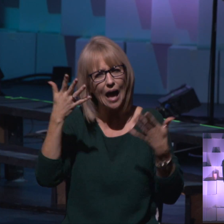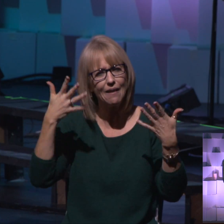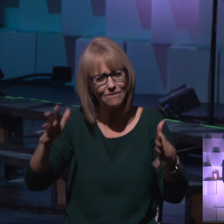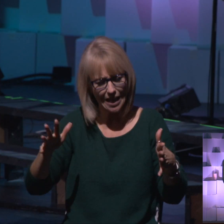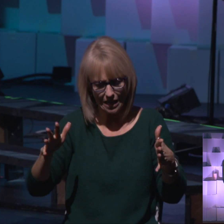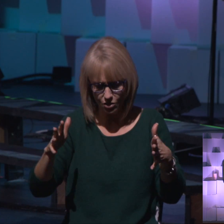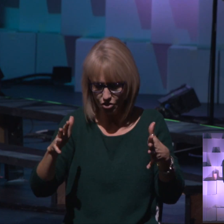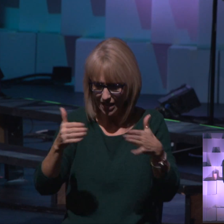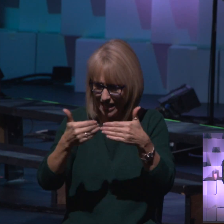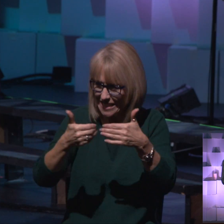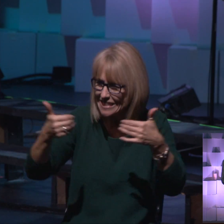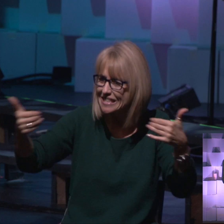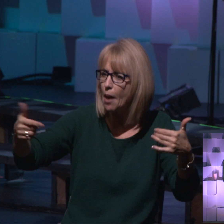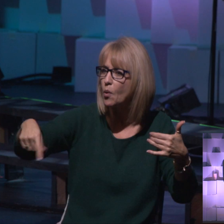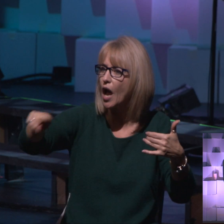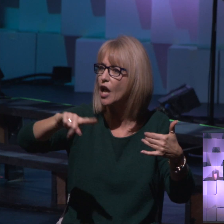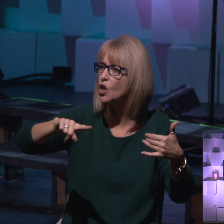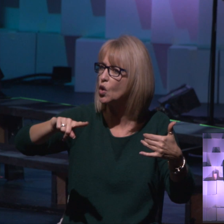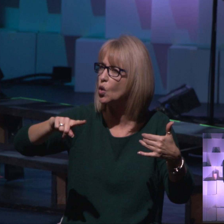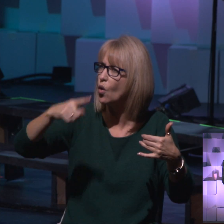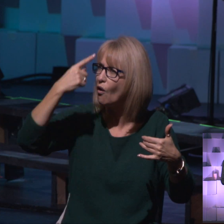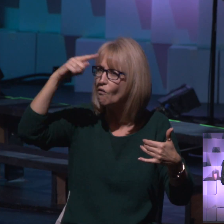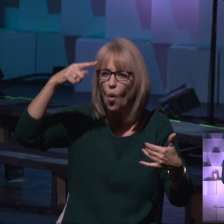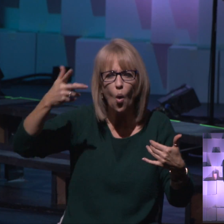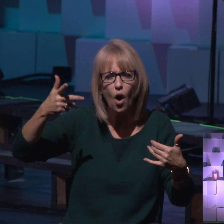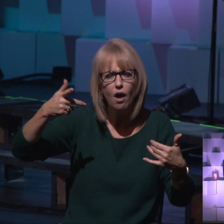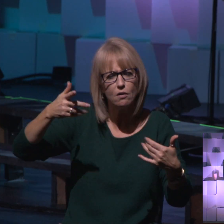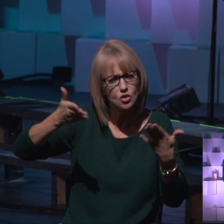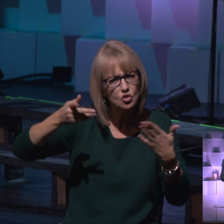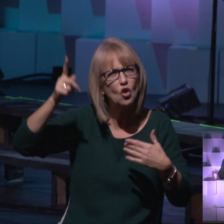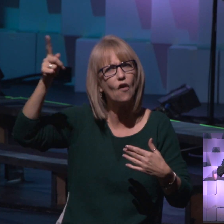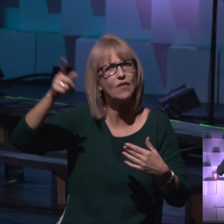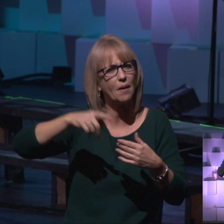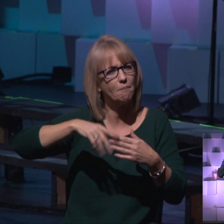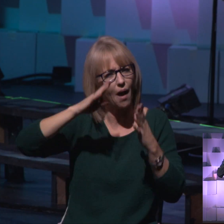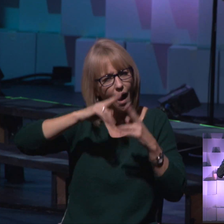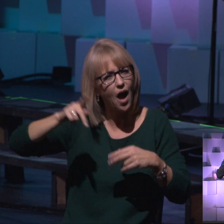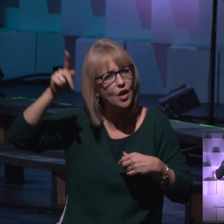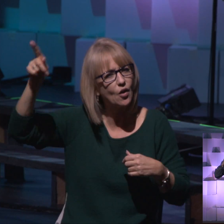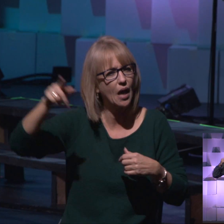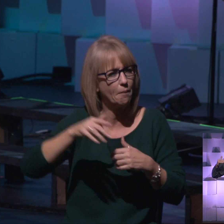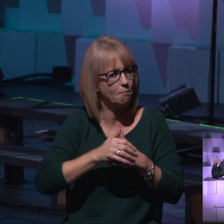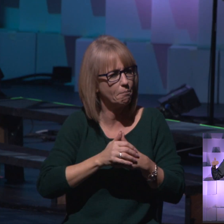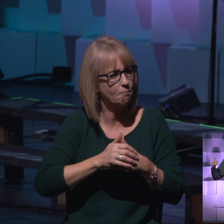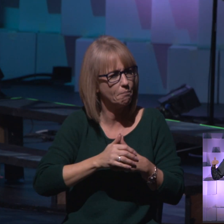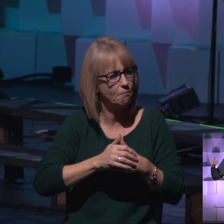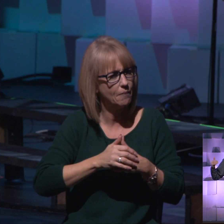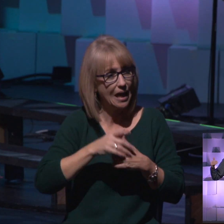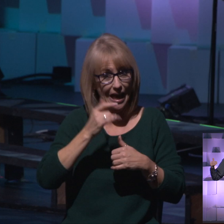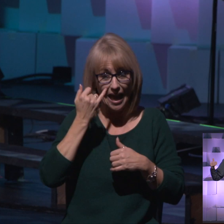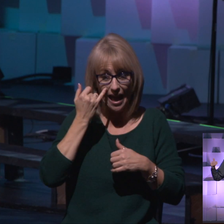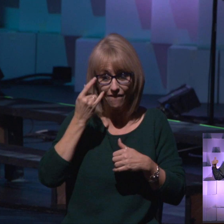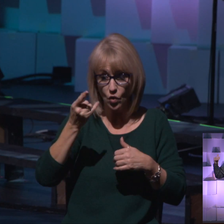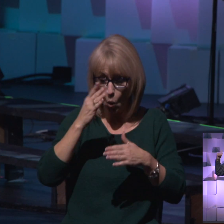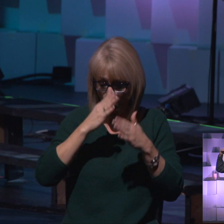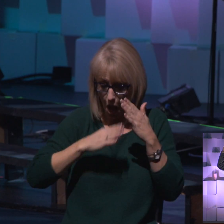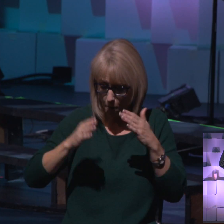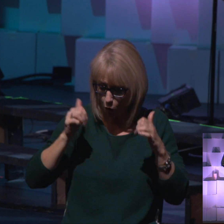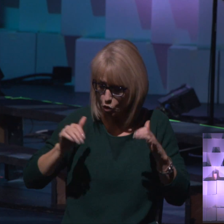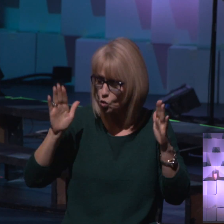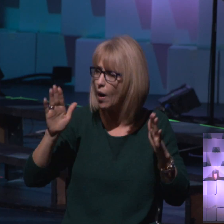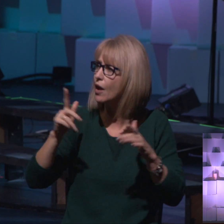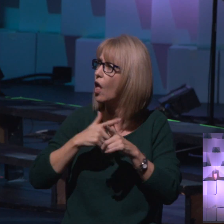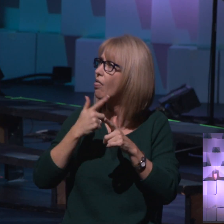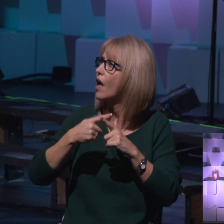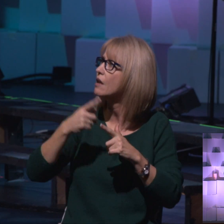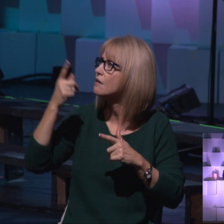to serve and to honor him. You are favored by God. God has chosen you in your humble state. When you surrender to him, God says, yes, I choose